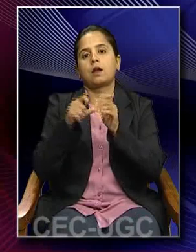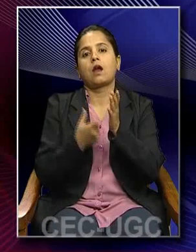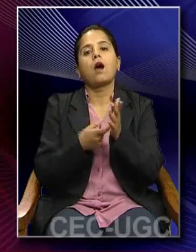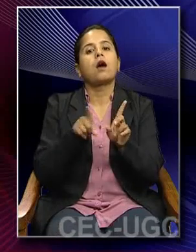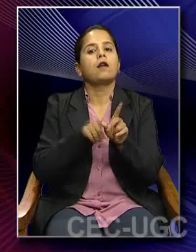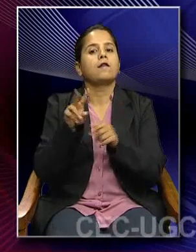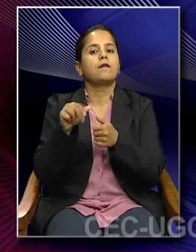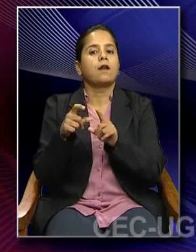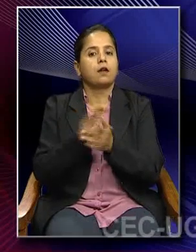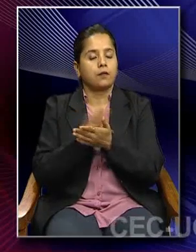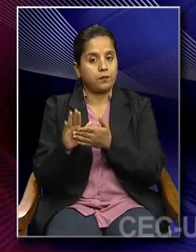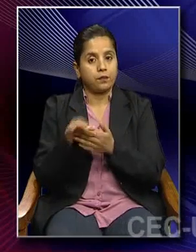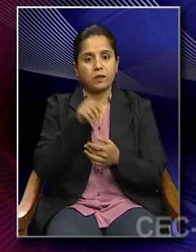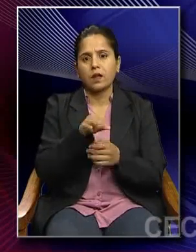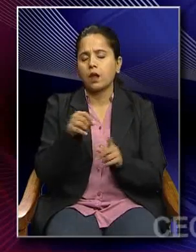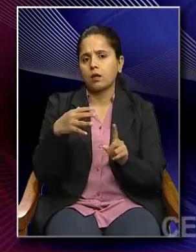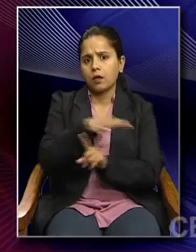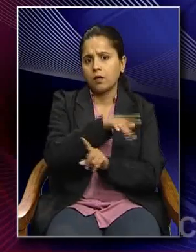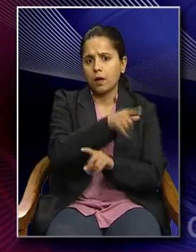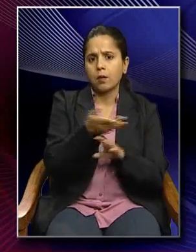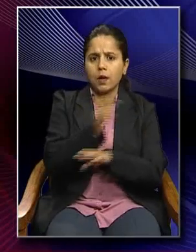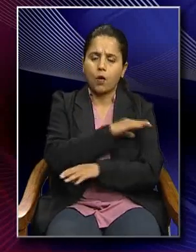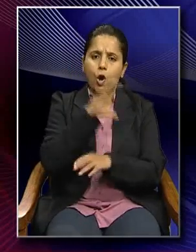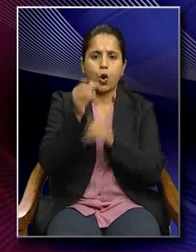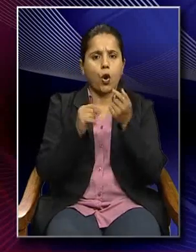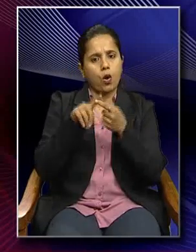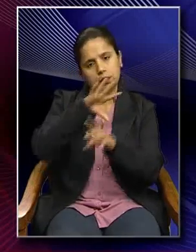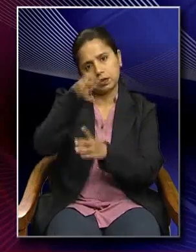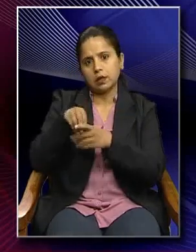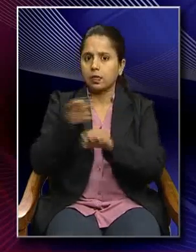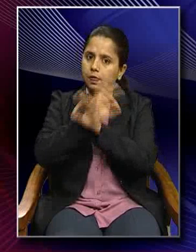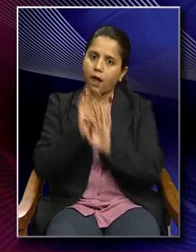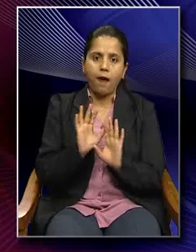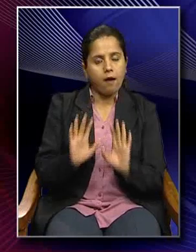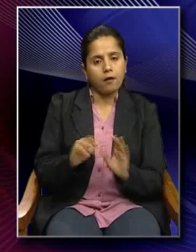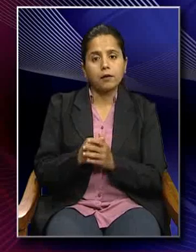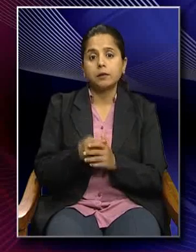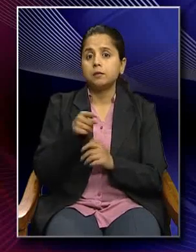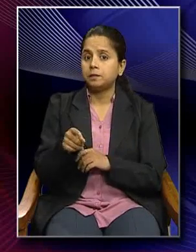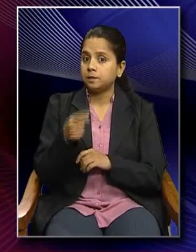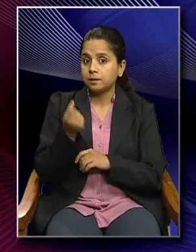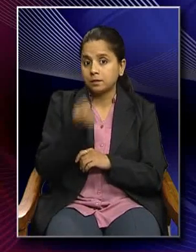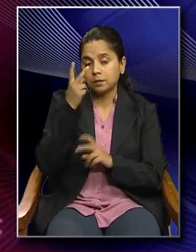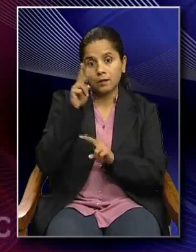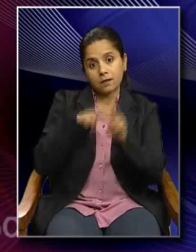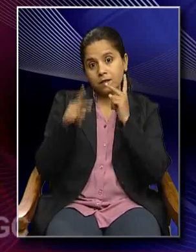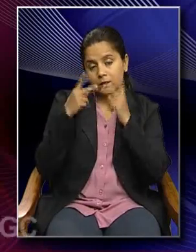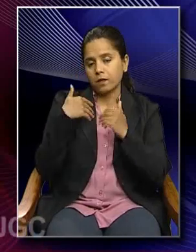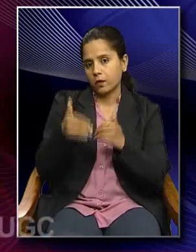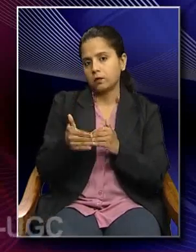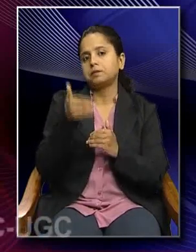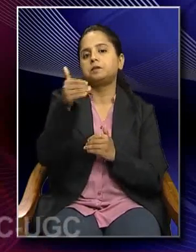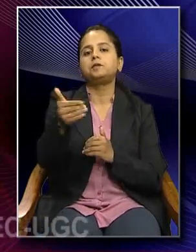that the effect pre-exists in the cause. With that understanding, we will now